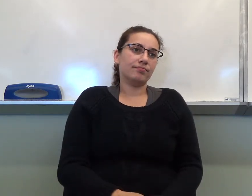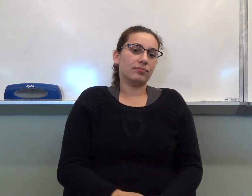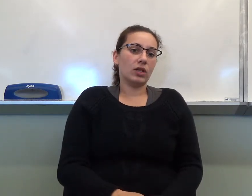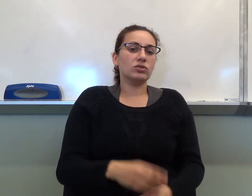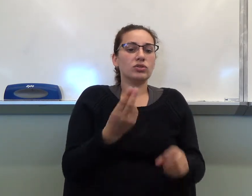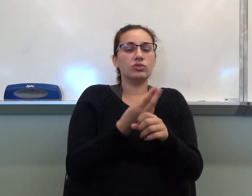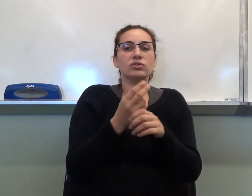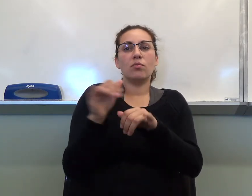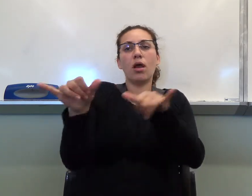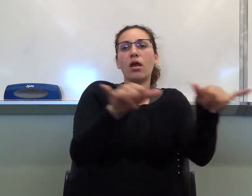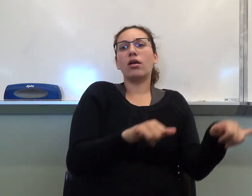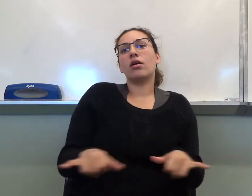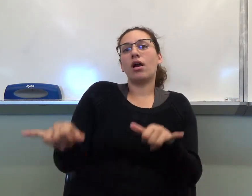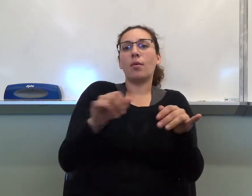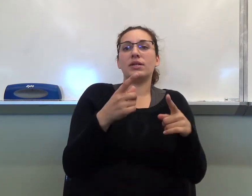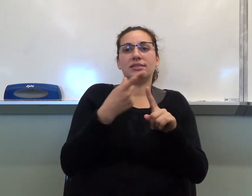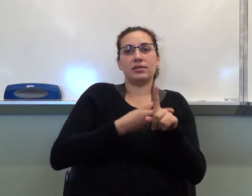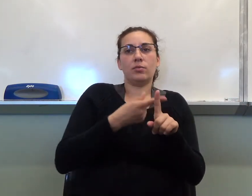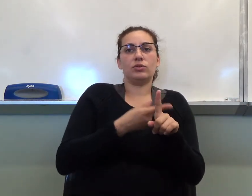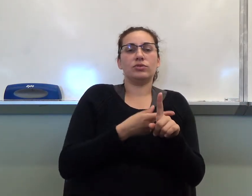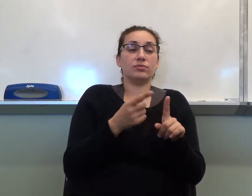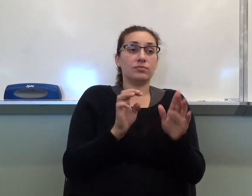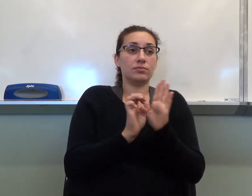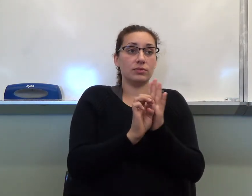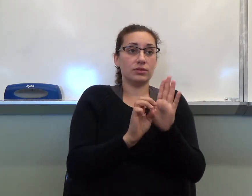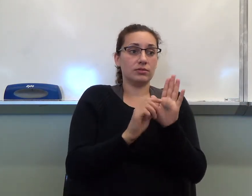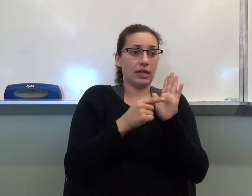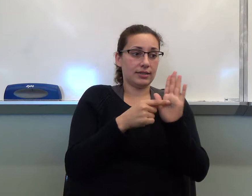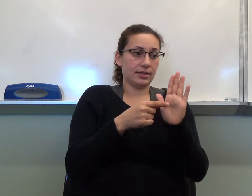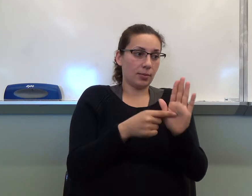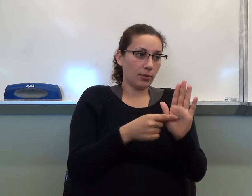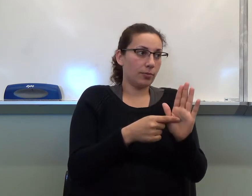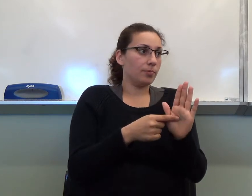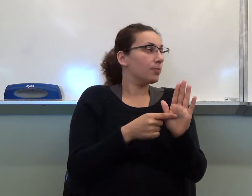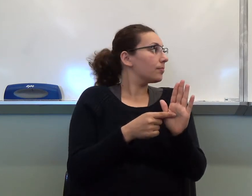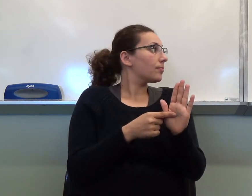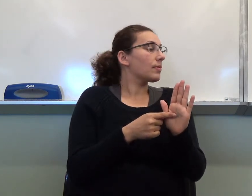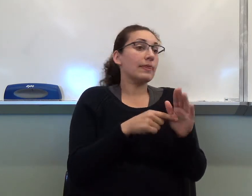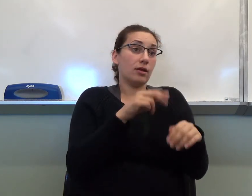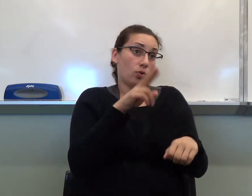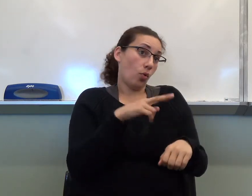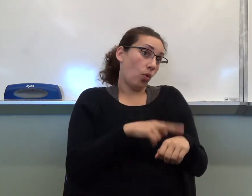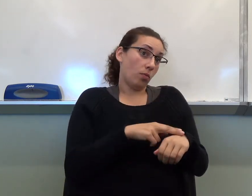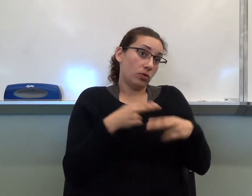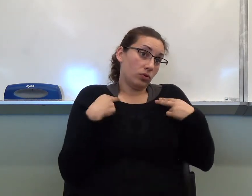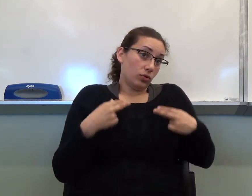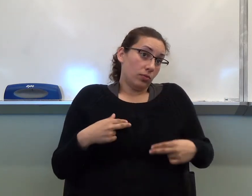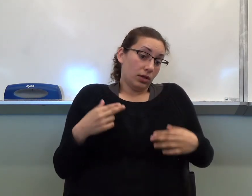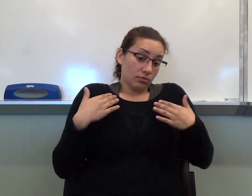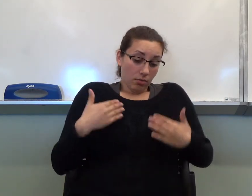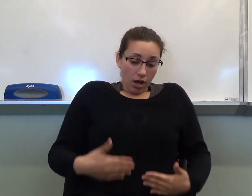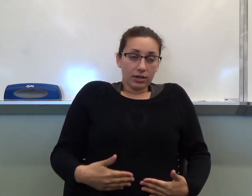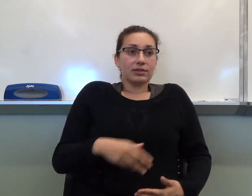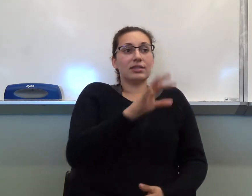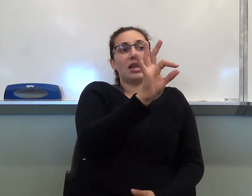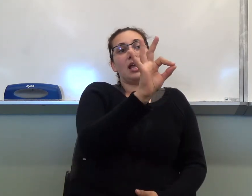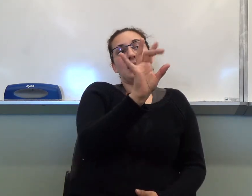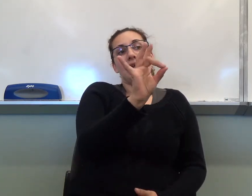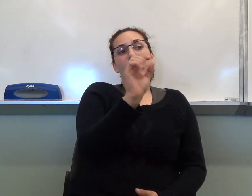happens. For example, the normal human body temperature is 98.6. Now,